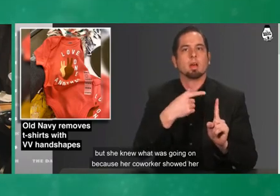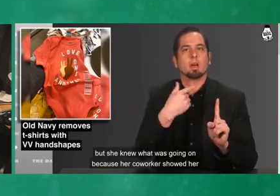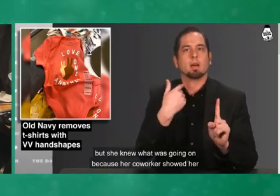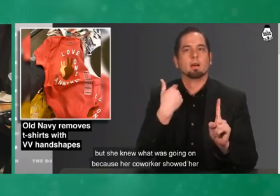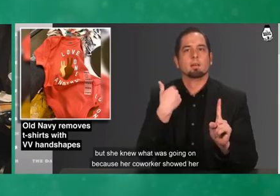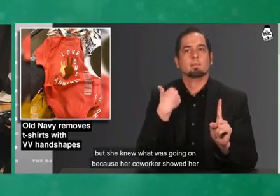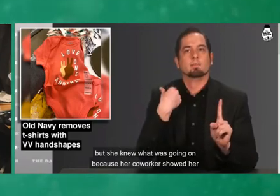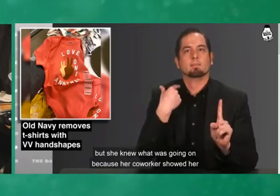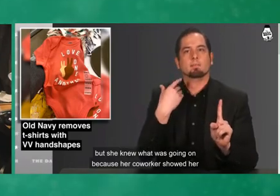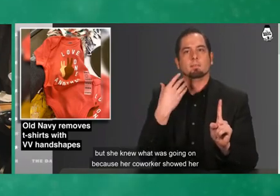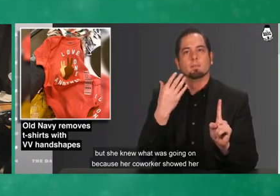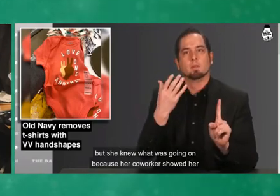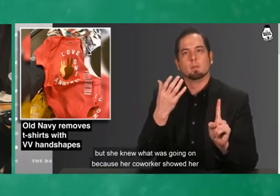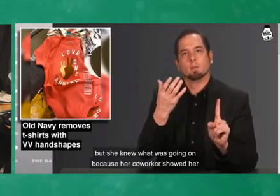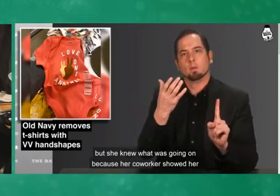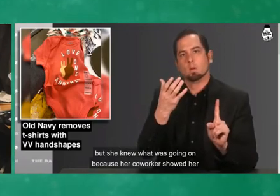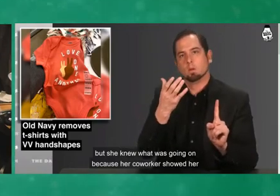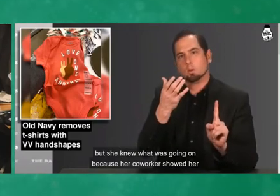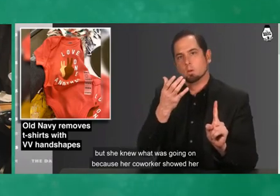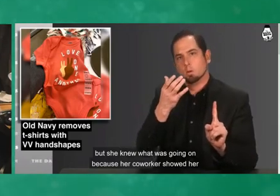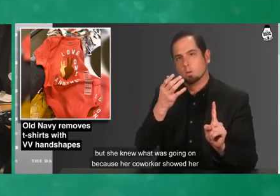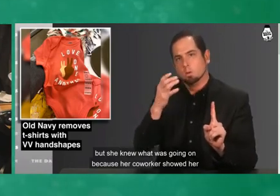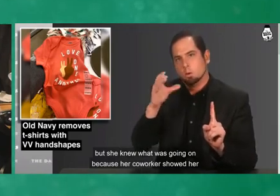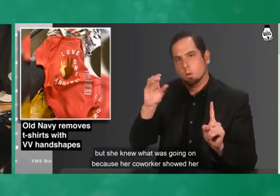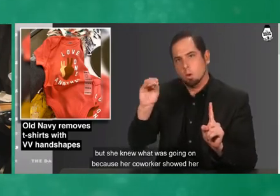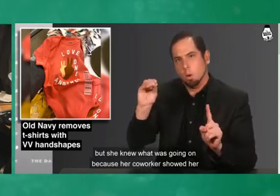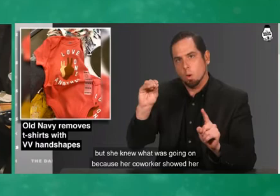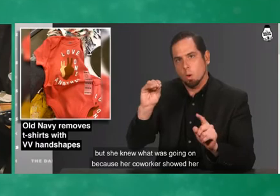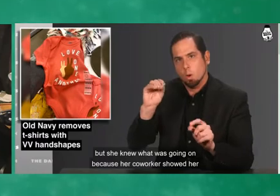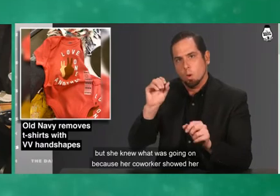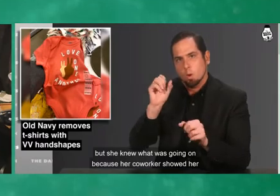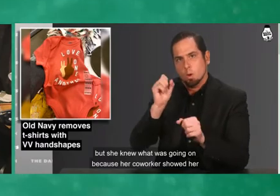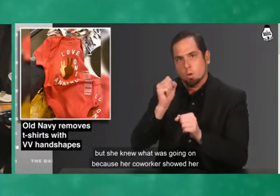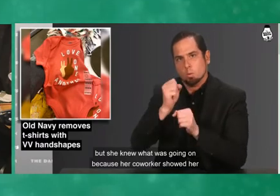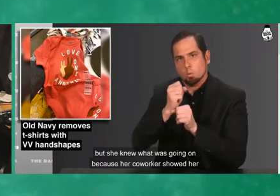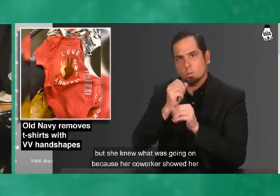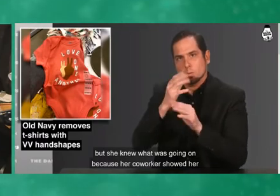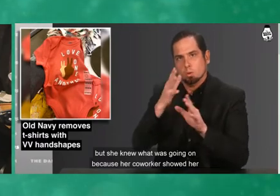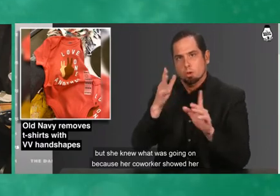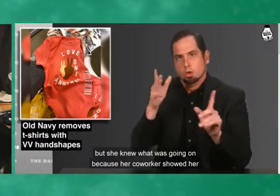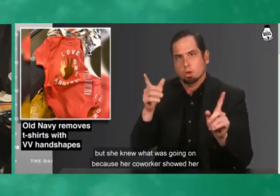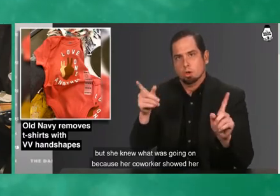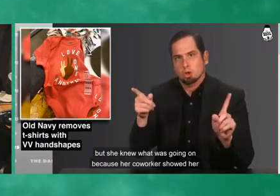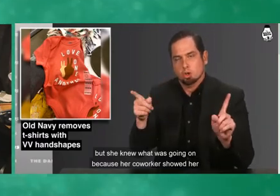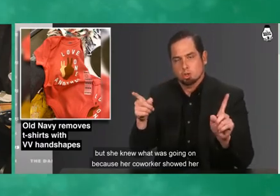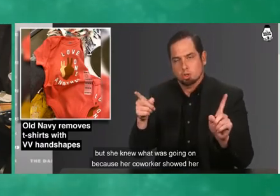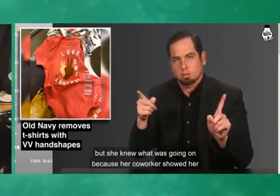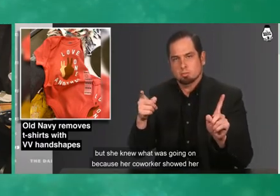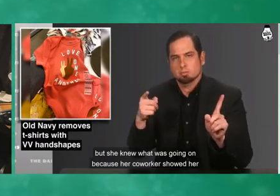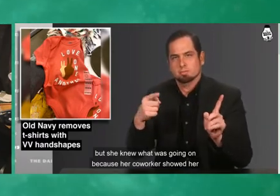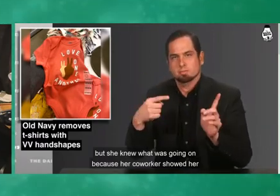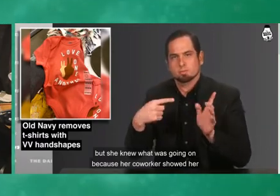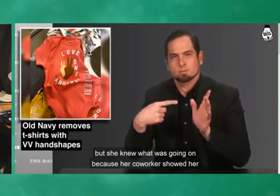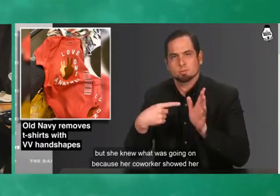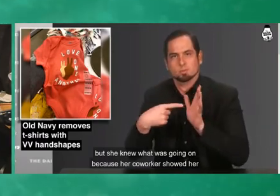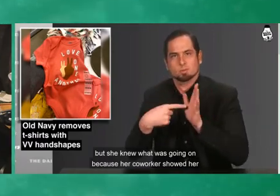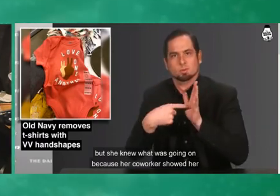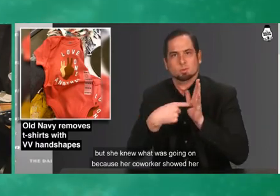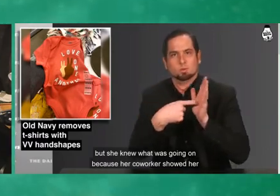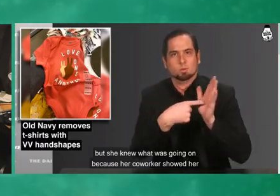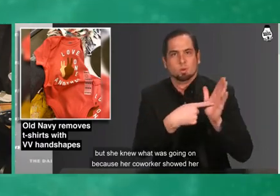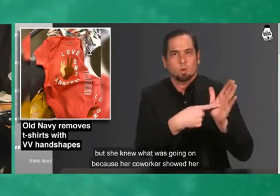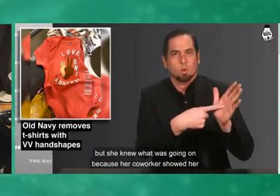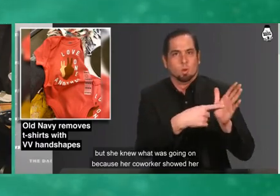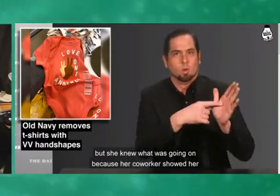because this person has a CO worker, a co-worker, and